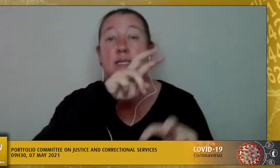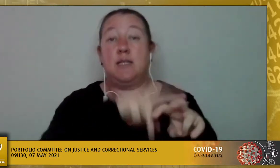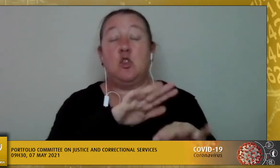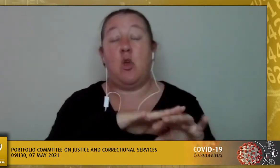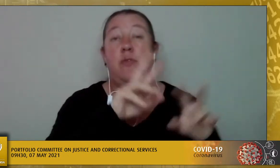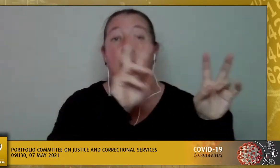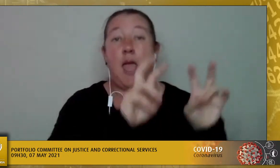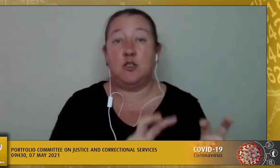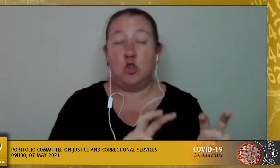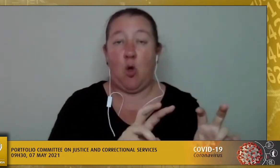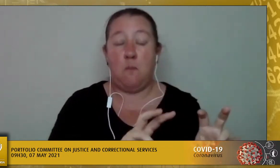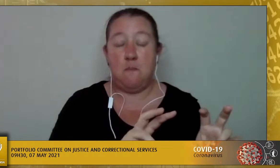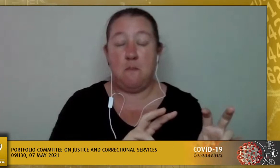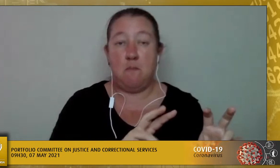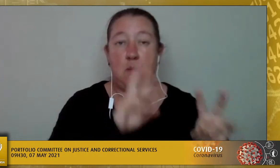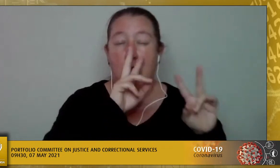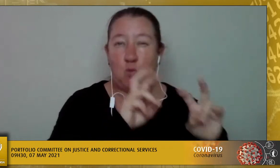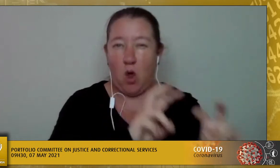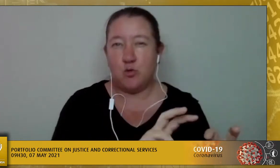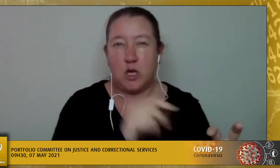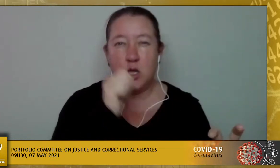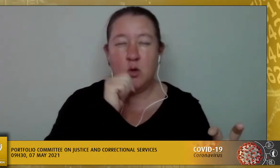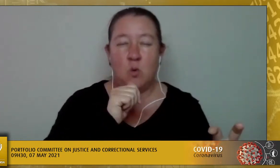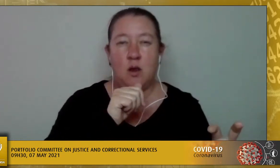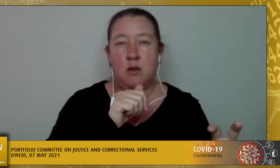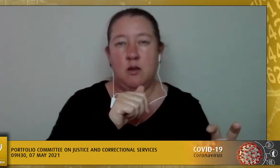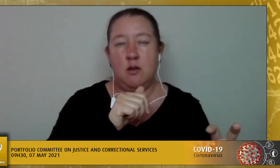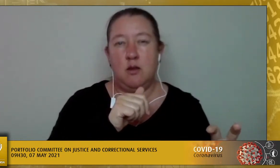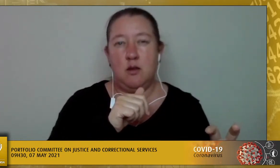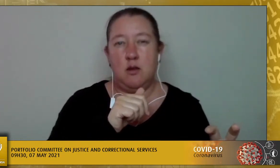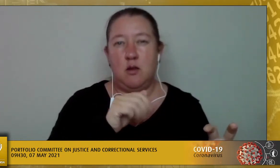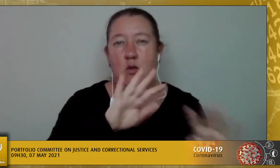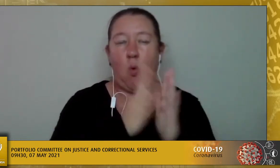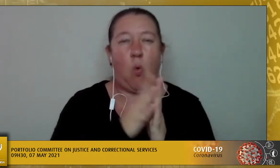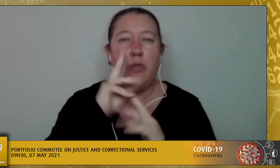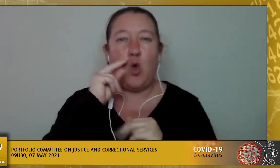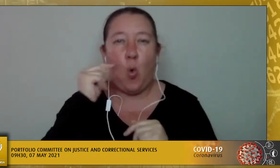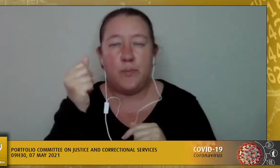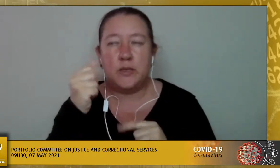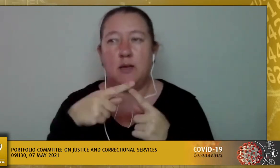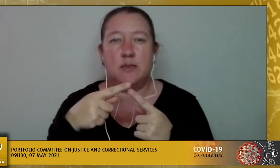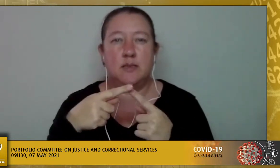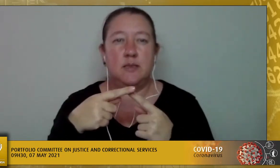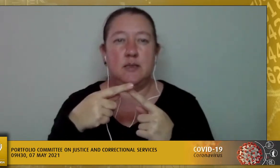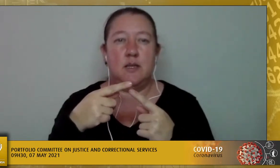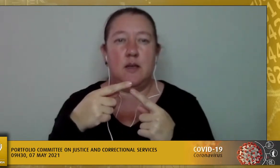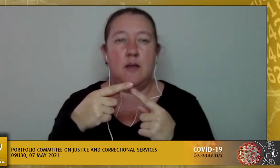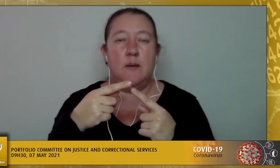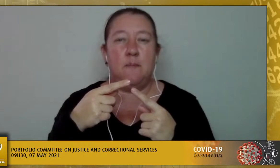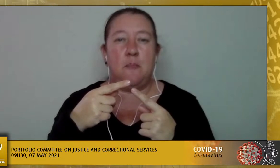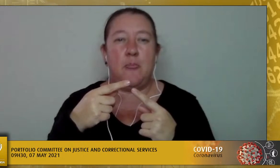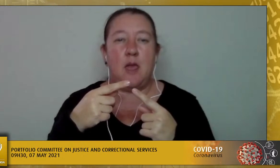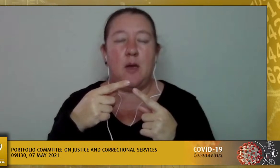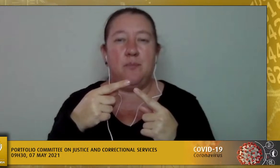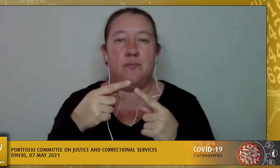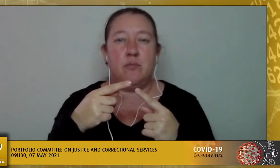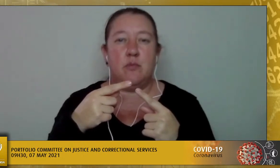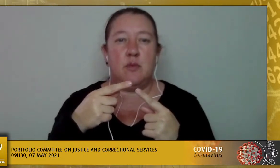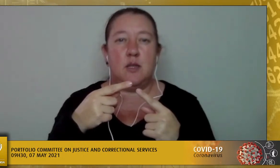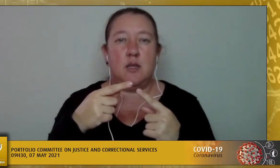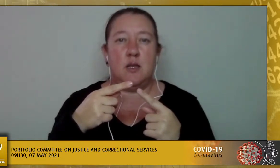inquiry when we had all these guptas are sitting in South Africa and